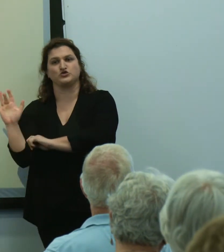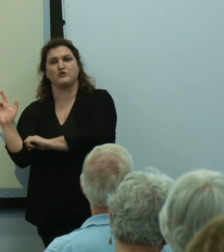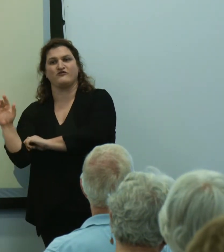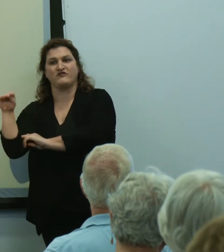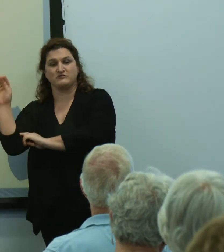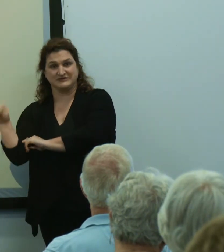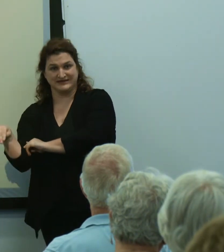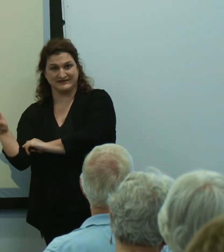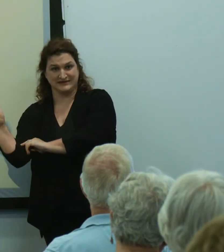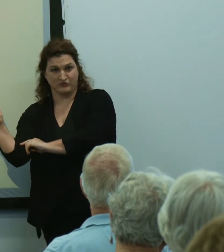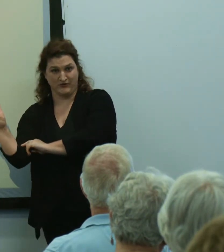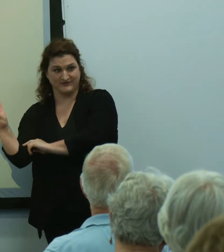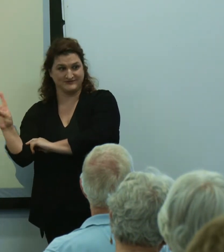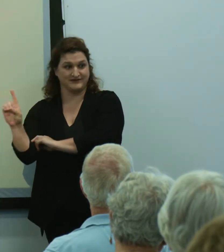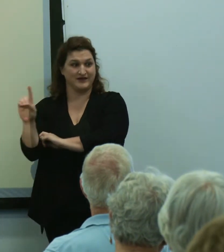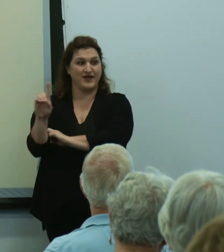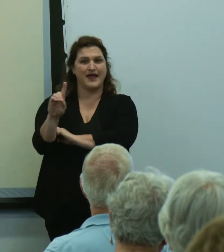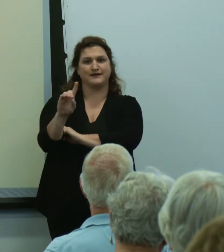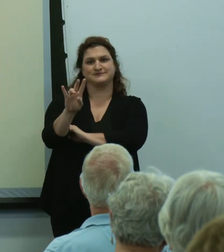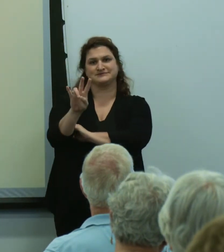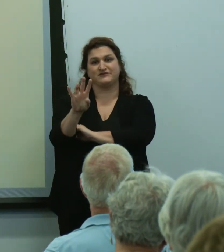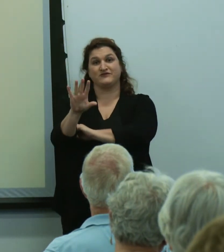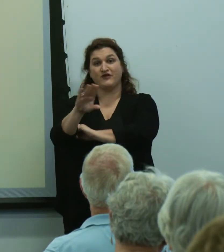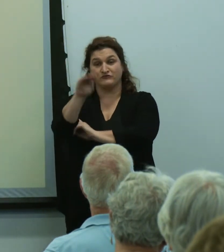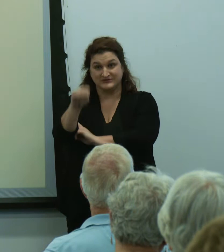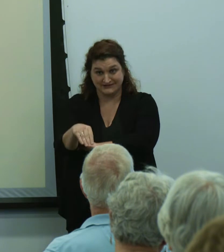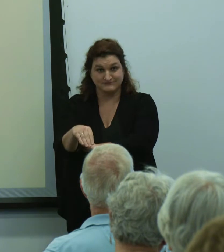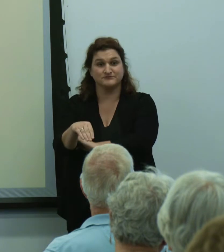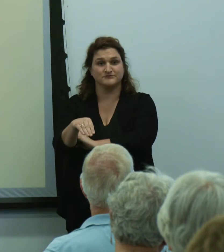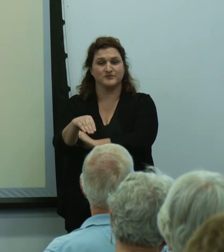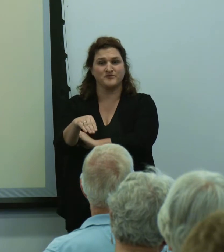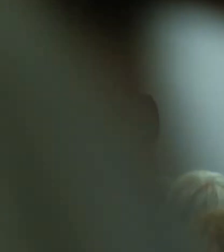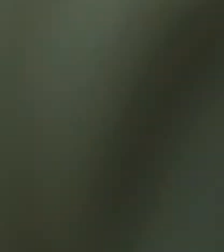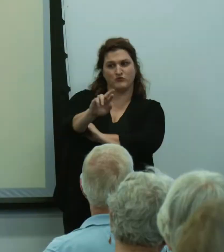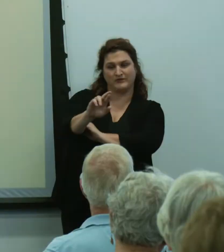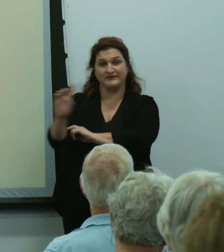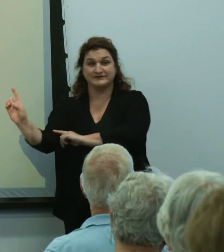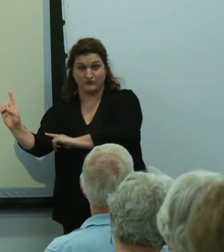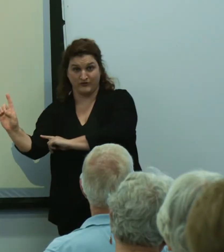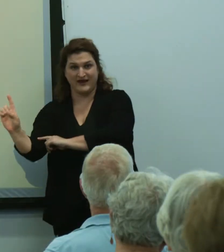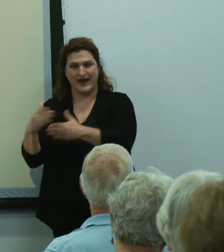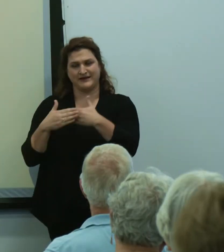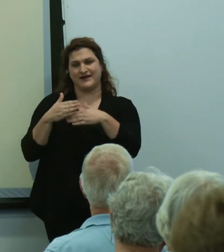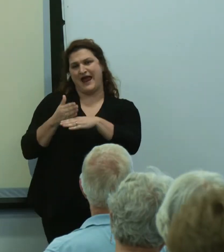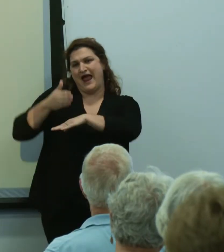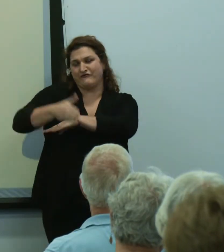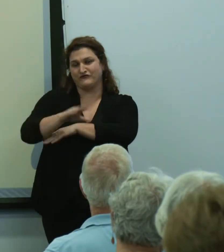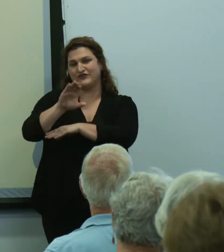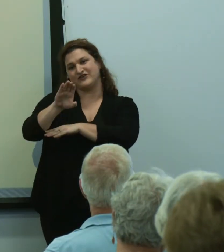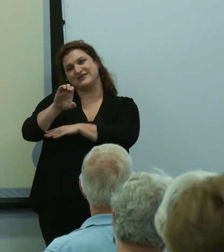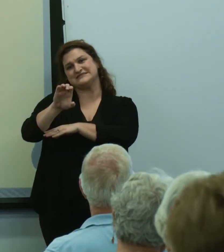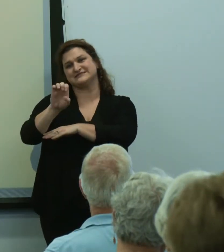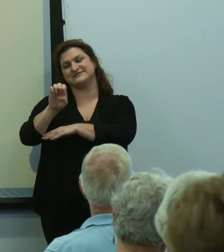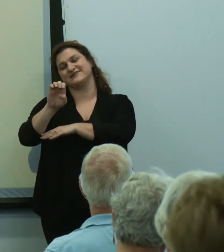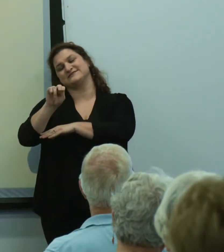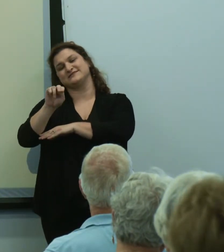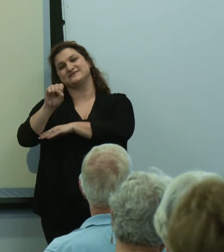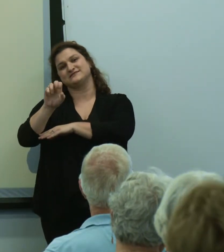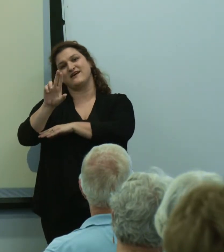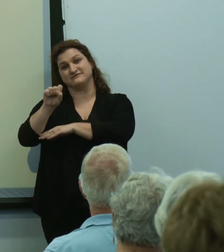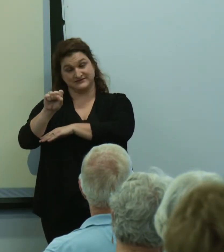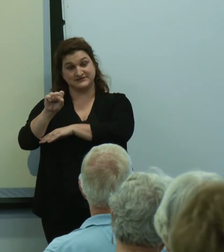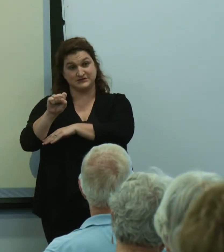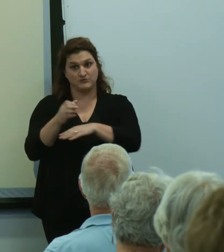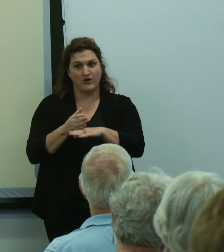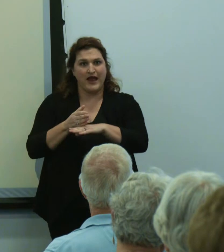25% of the seats, after the 2010 census. Of course, with this malapportionment issue, it